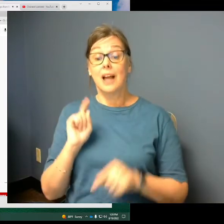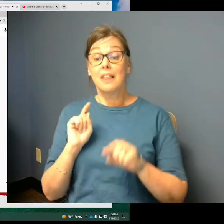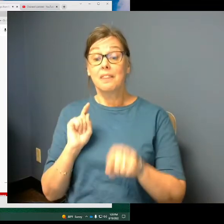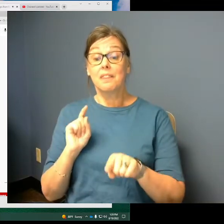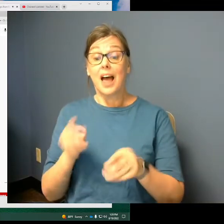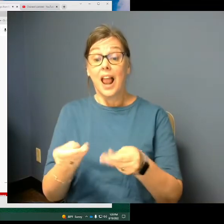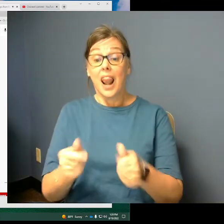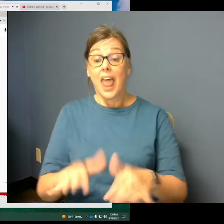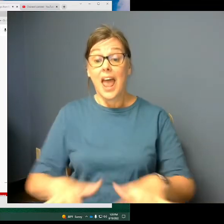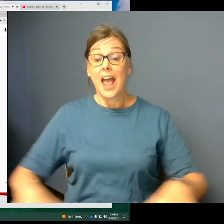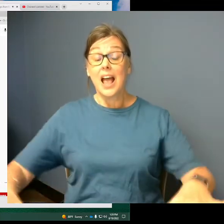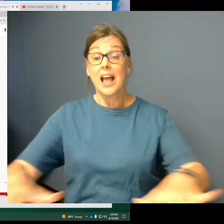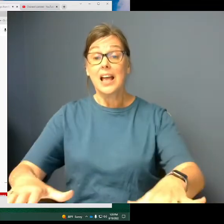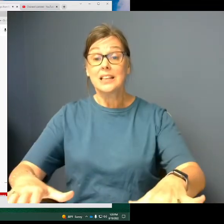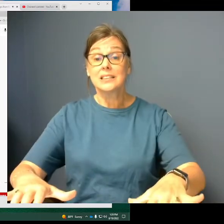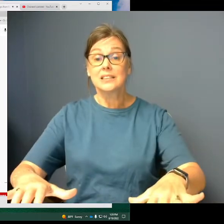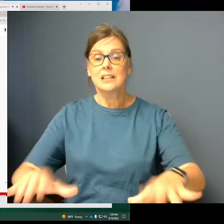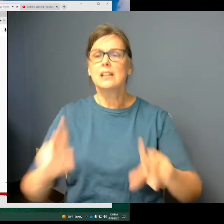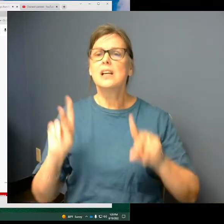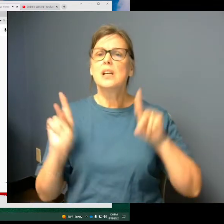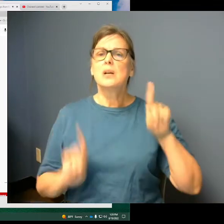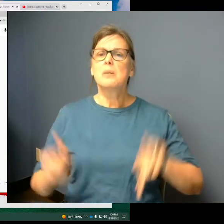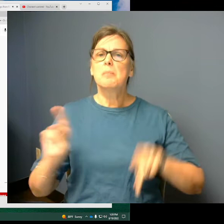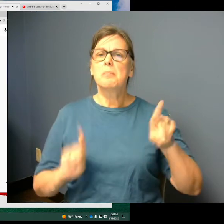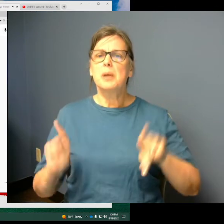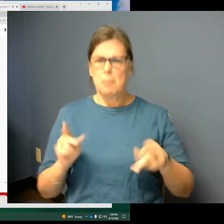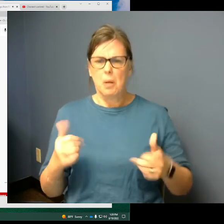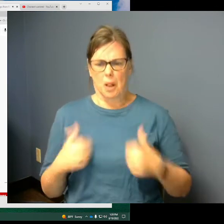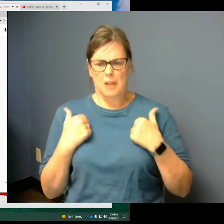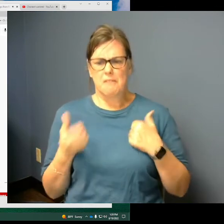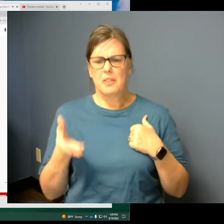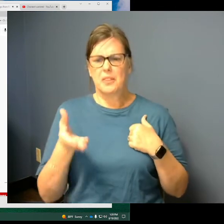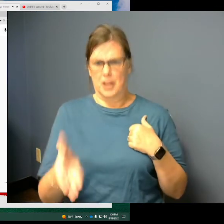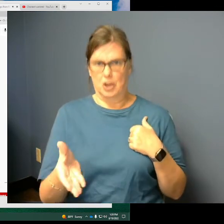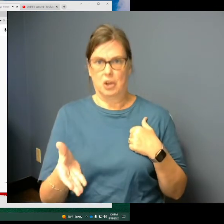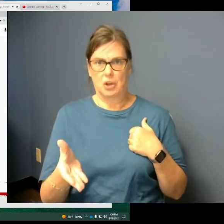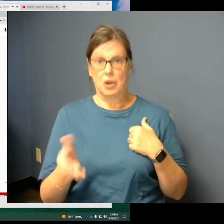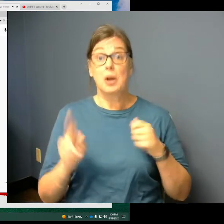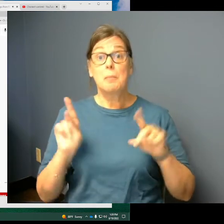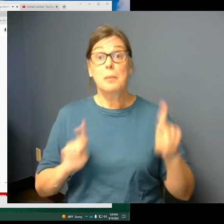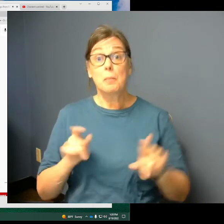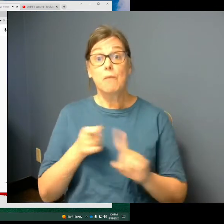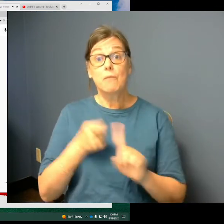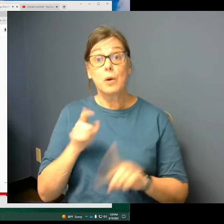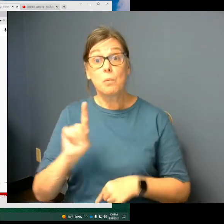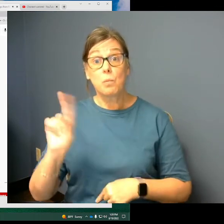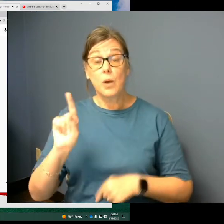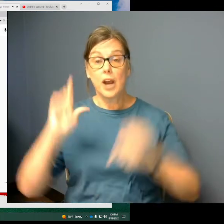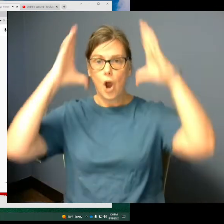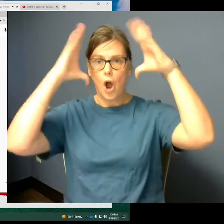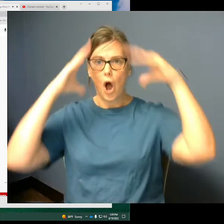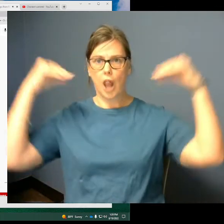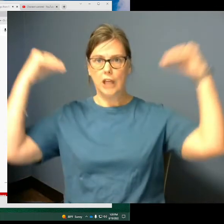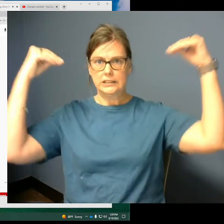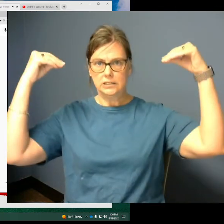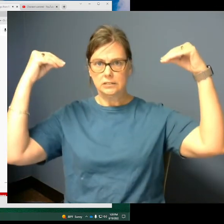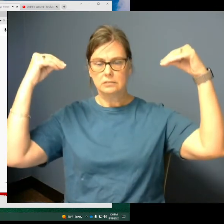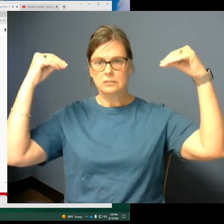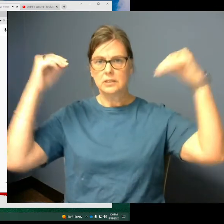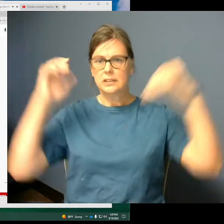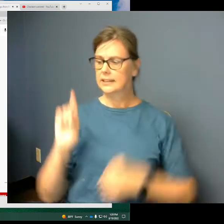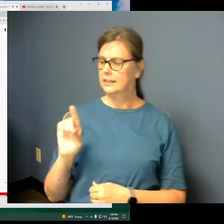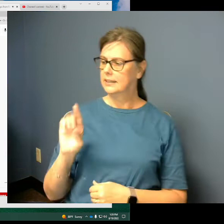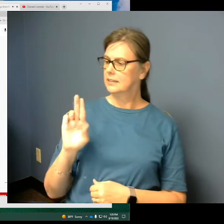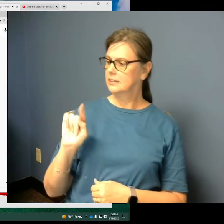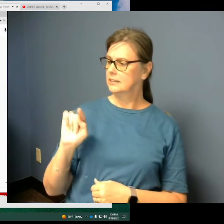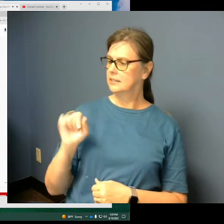in, is an area that the Dutch have already declared as theirs, and they've been